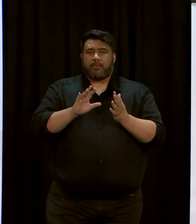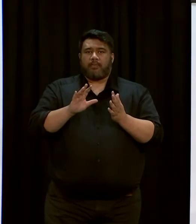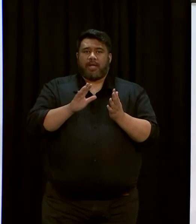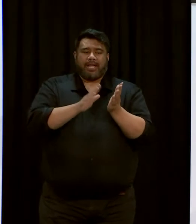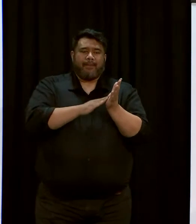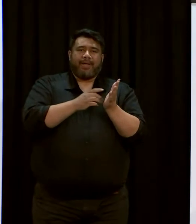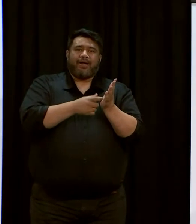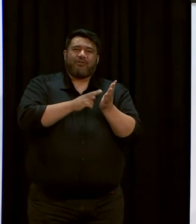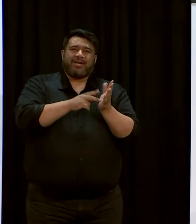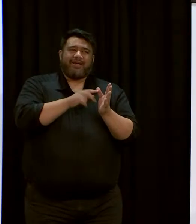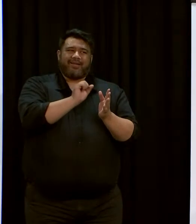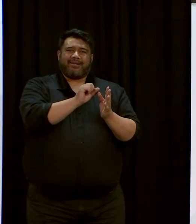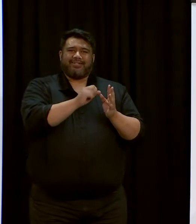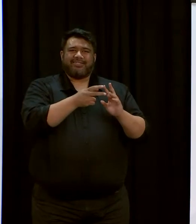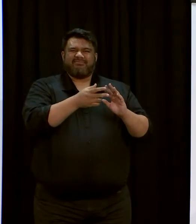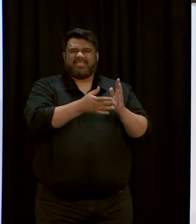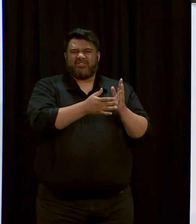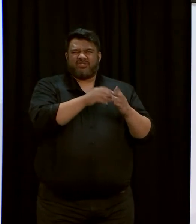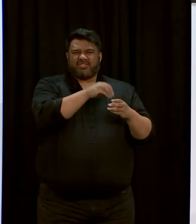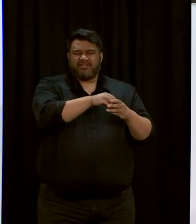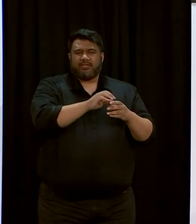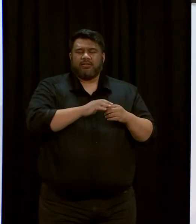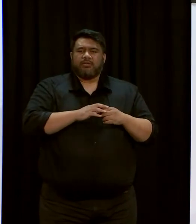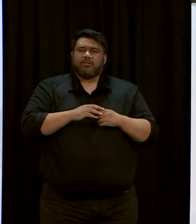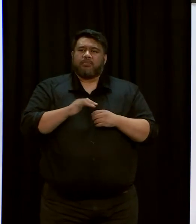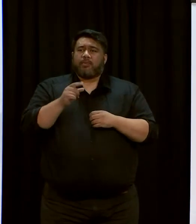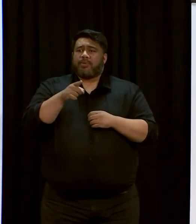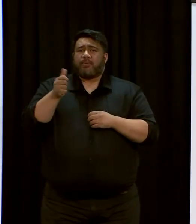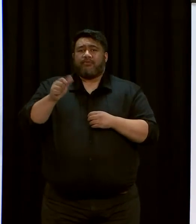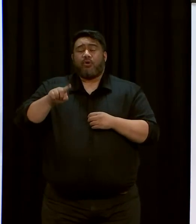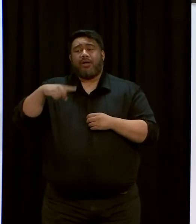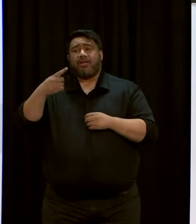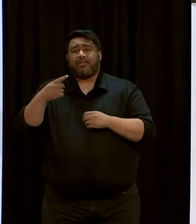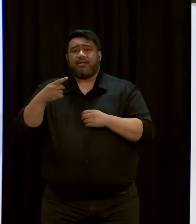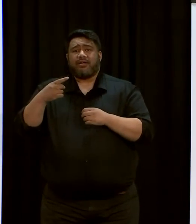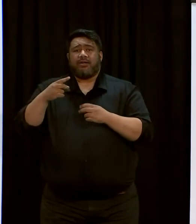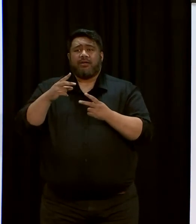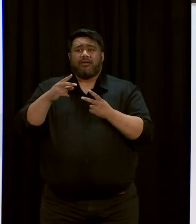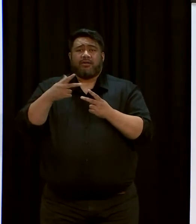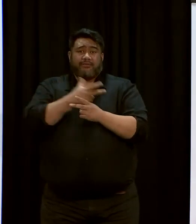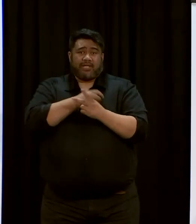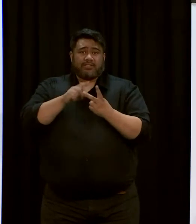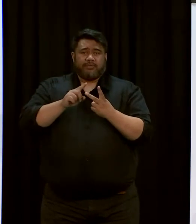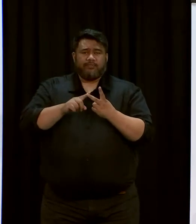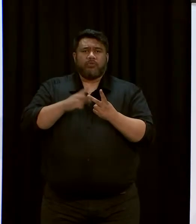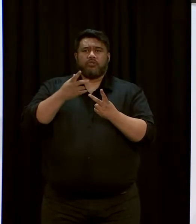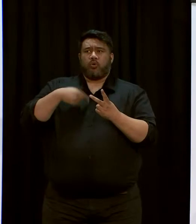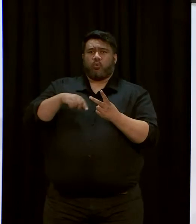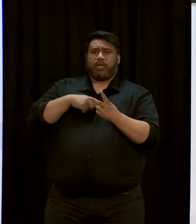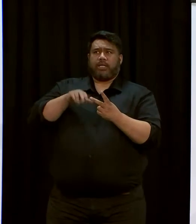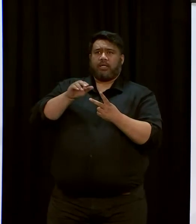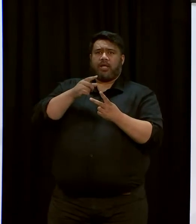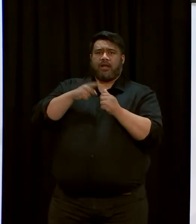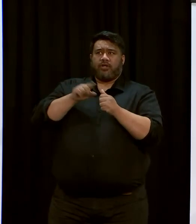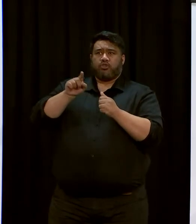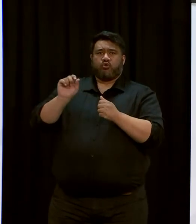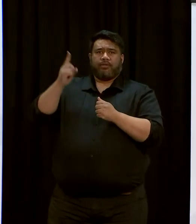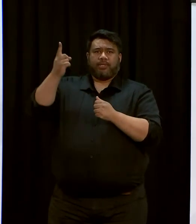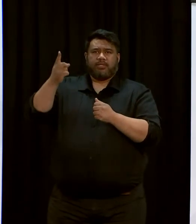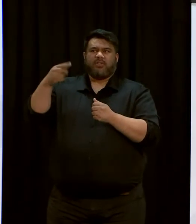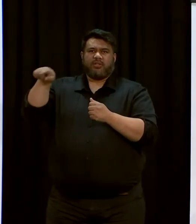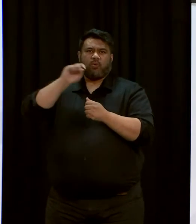vaccines. And we've nearly finalised that advice, and once it's gone to the Minister and decisions have been made, then I'm sure there will be an announcement about